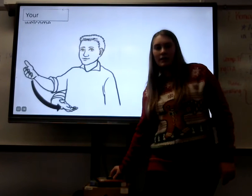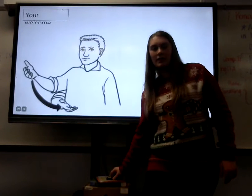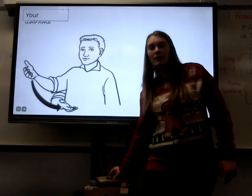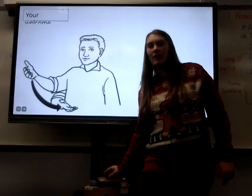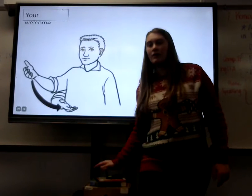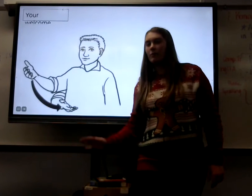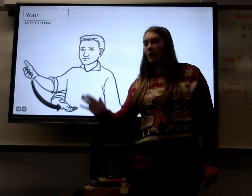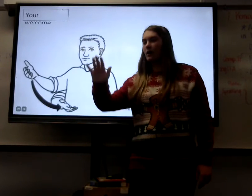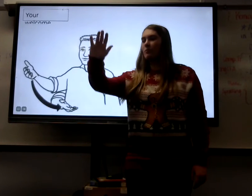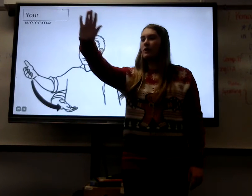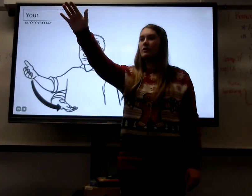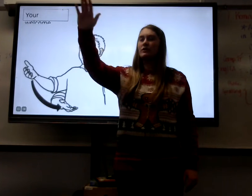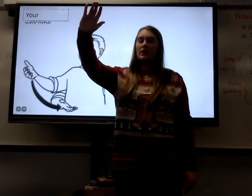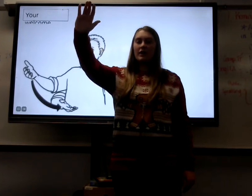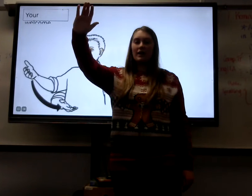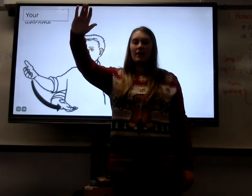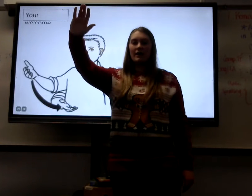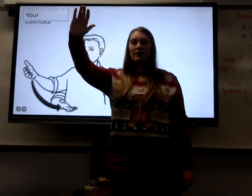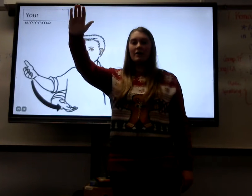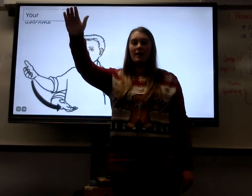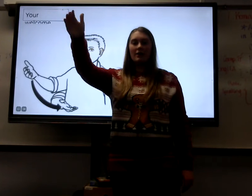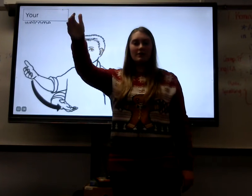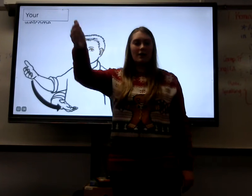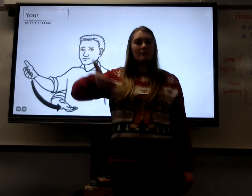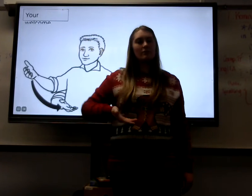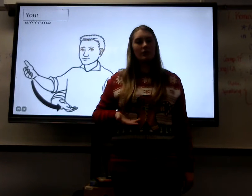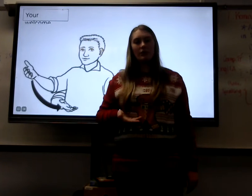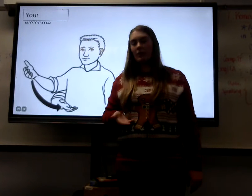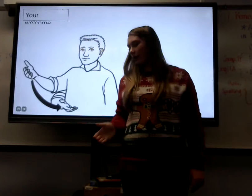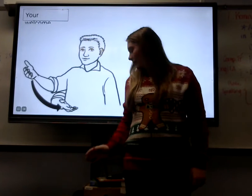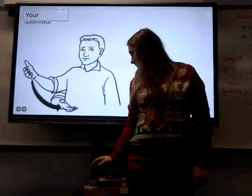Then you have Your Welcome, where you start your hand out here and go down, You're Welcome.